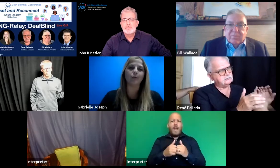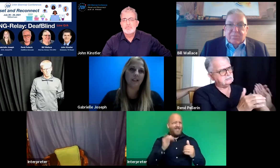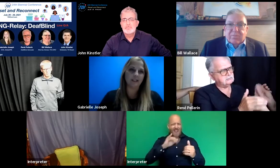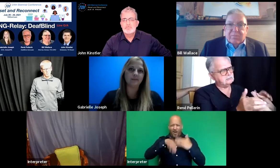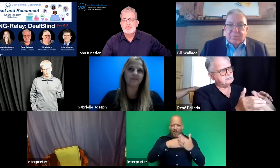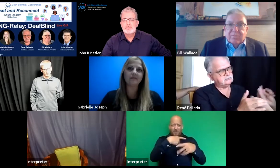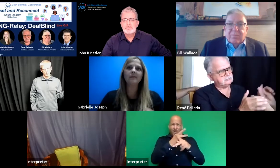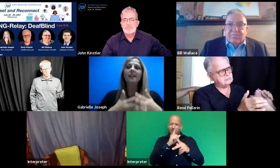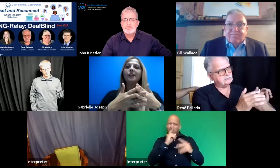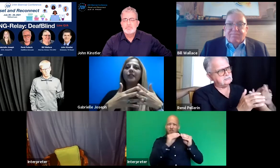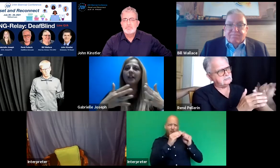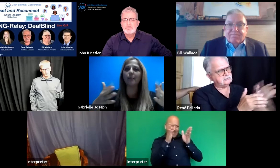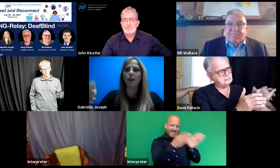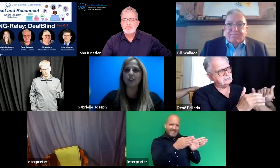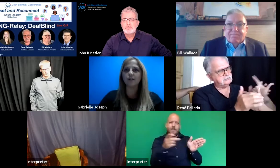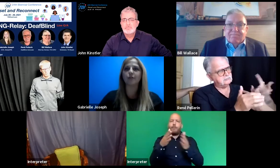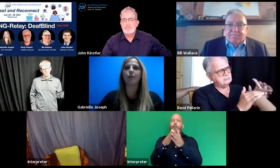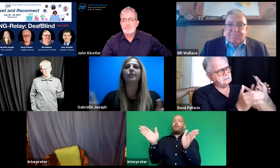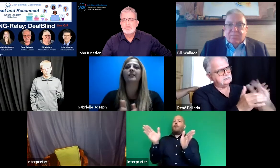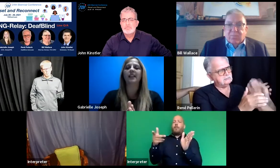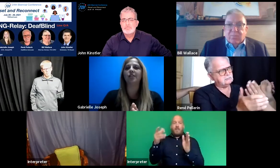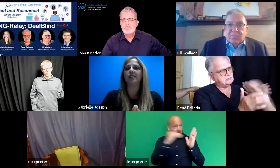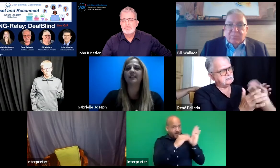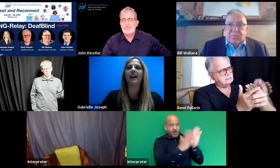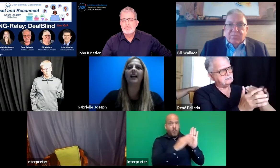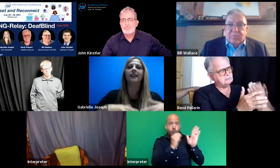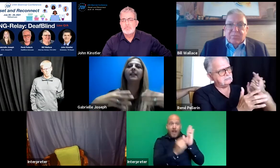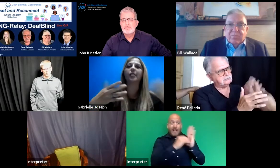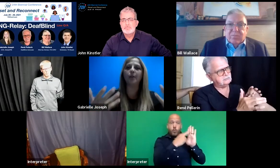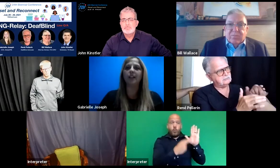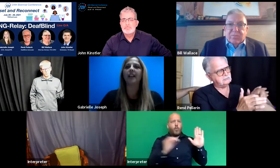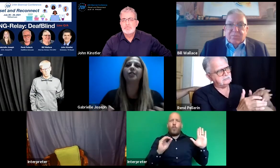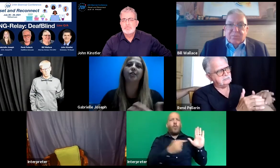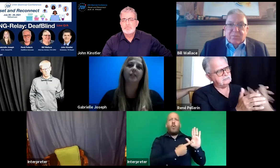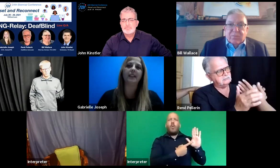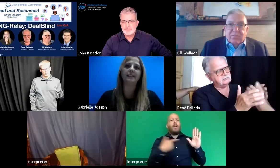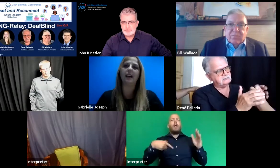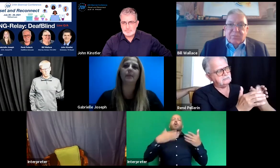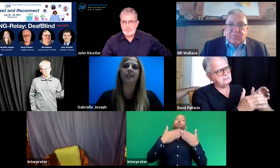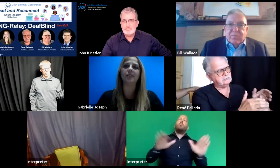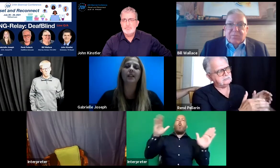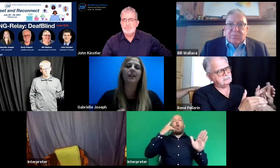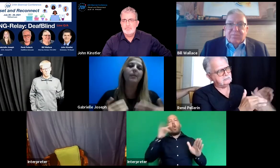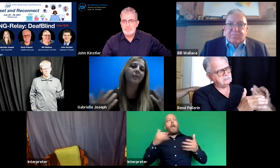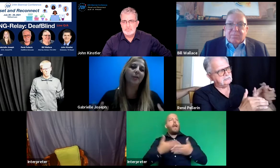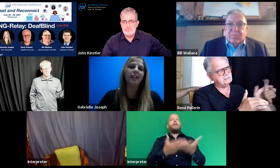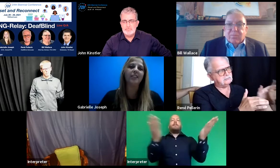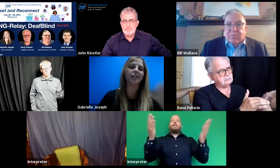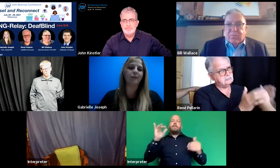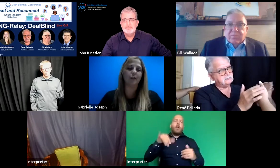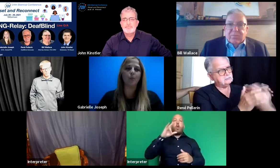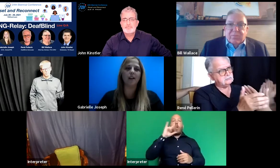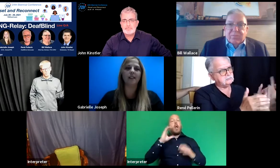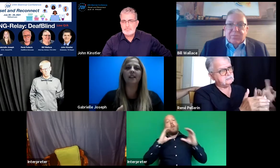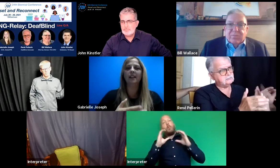in the rulings. There's very broad strokes that just say communication should be established, but